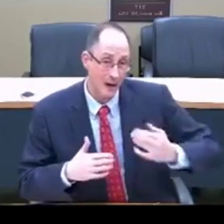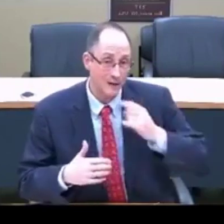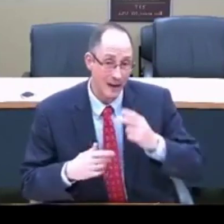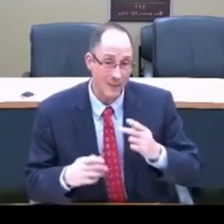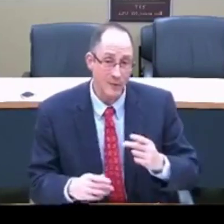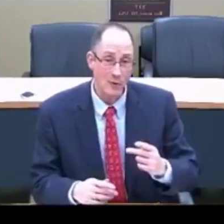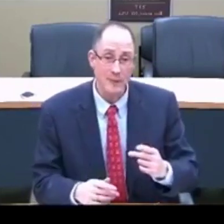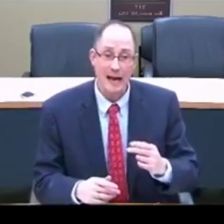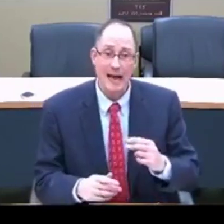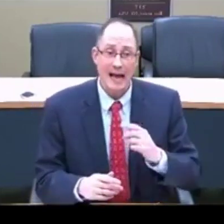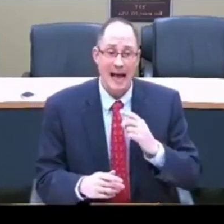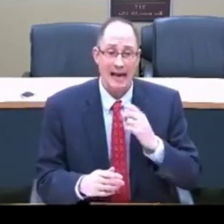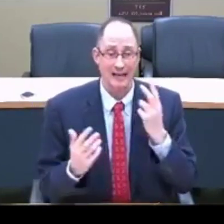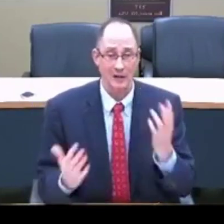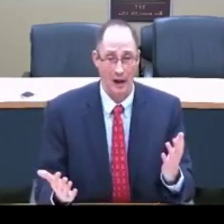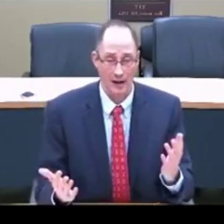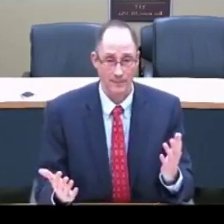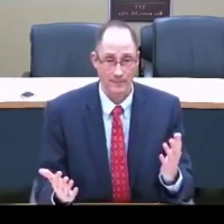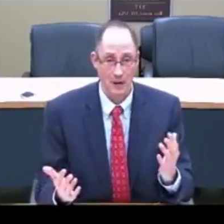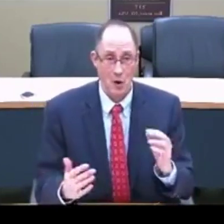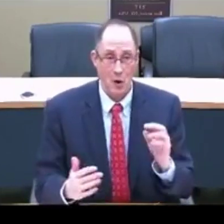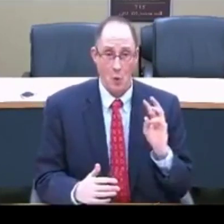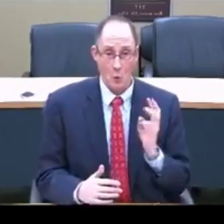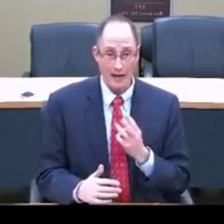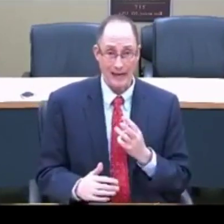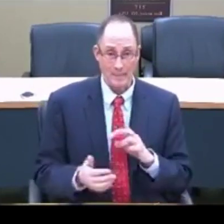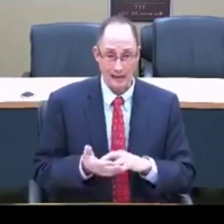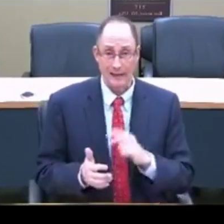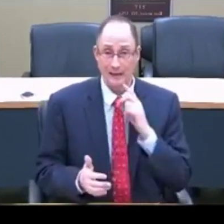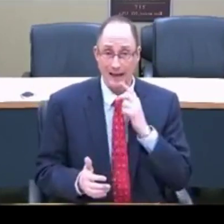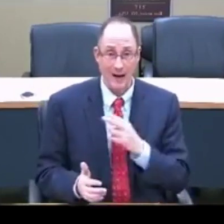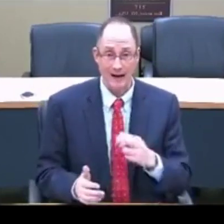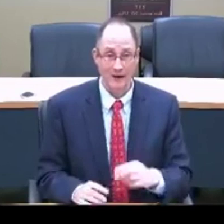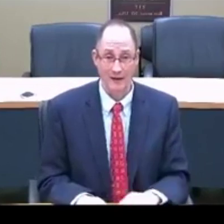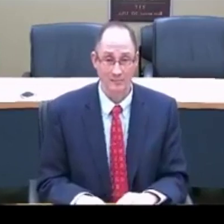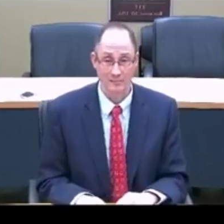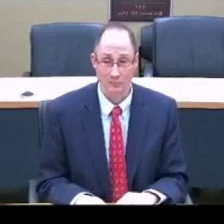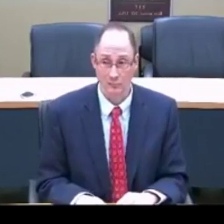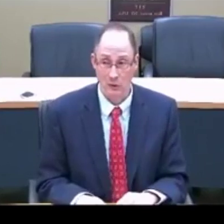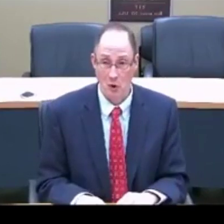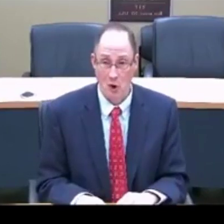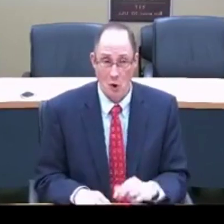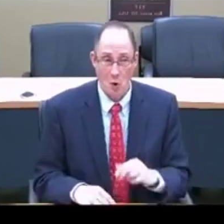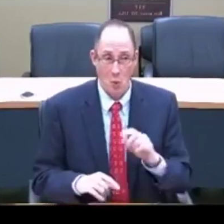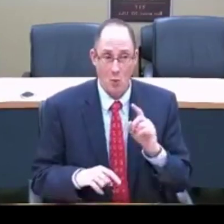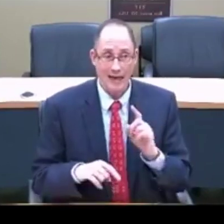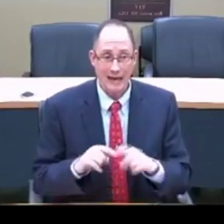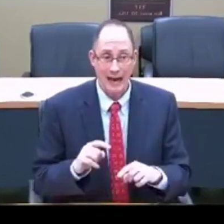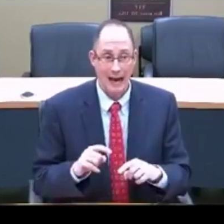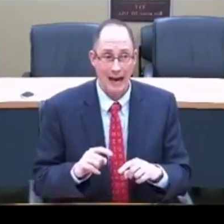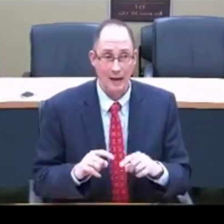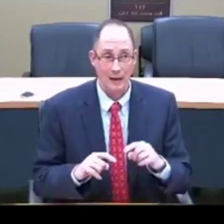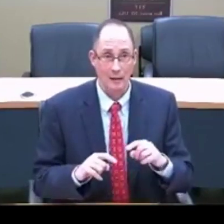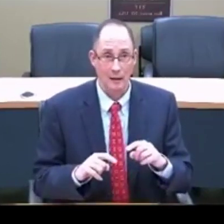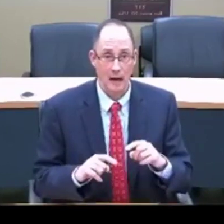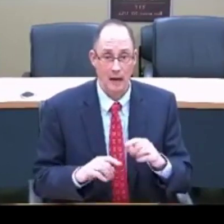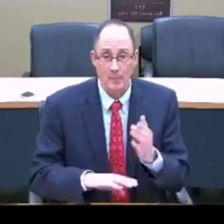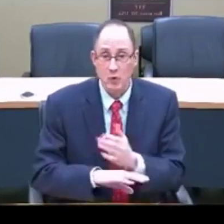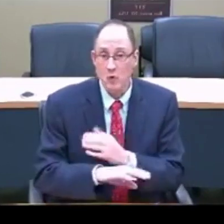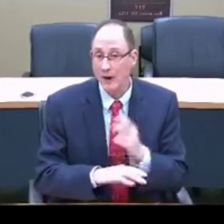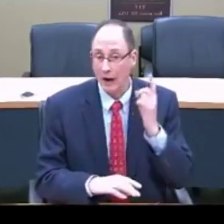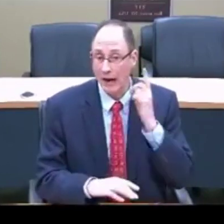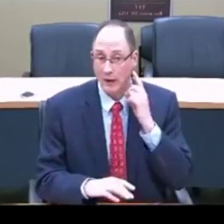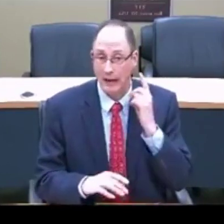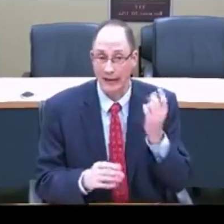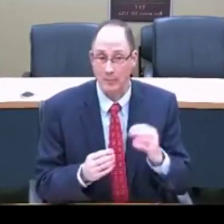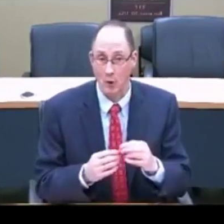of hiring deaf people. I say, look, we mean the deaf, hard of hearing. We can't improve